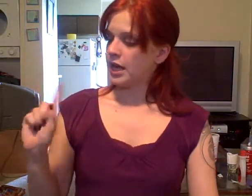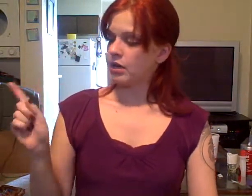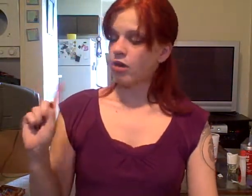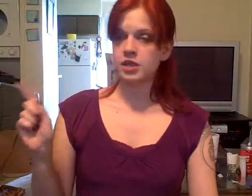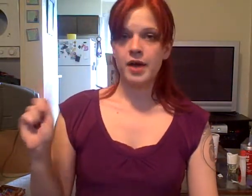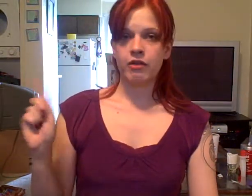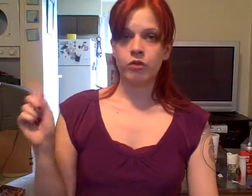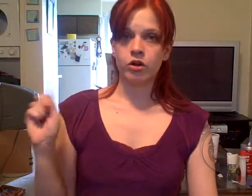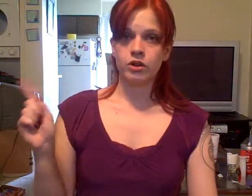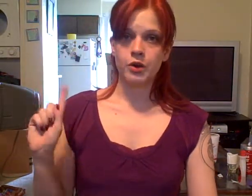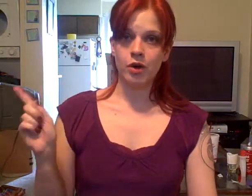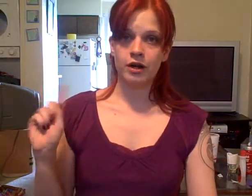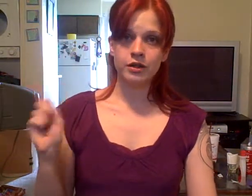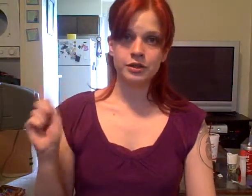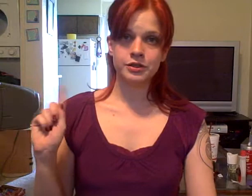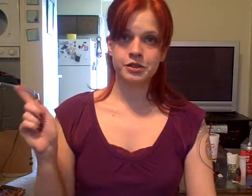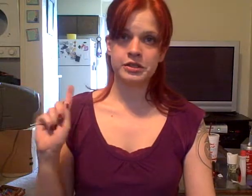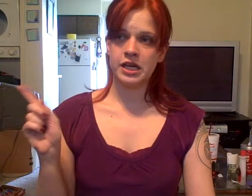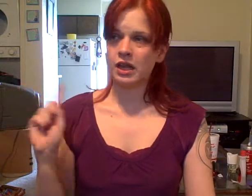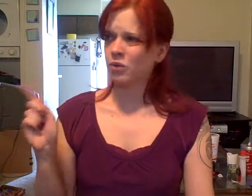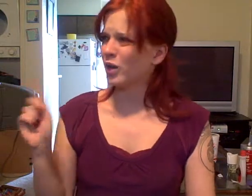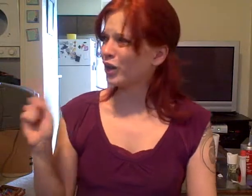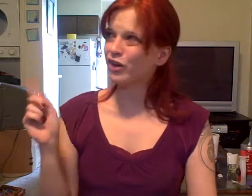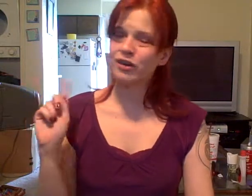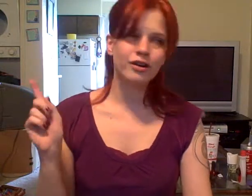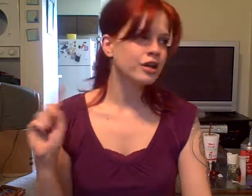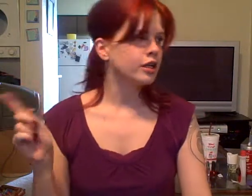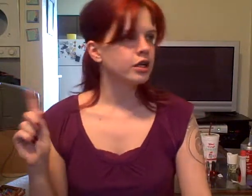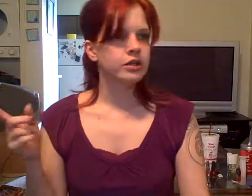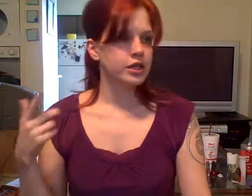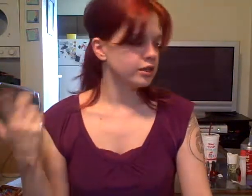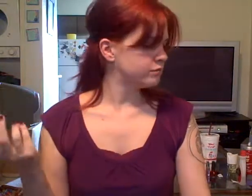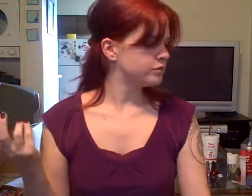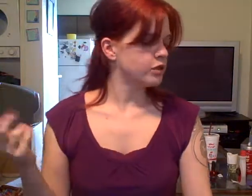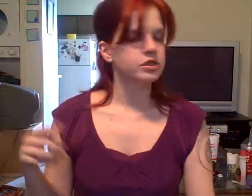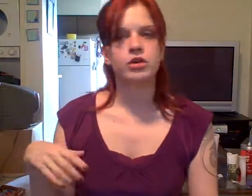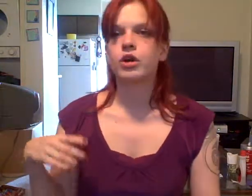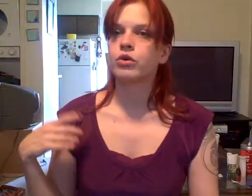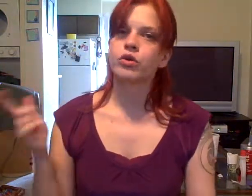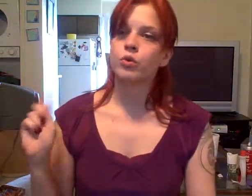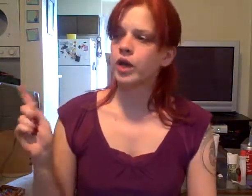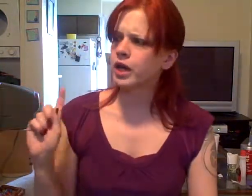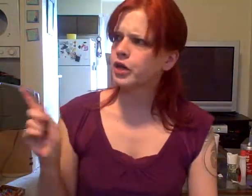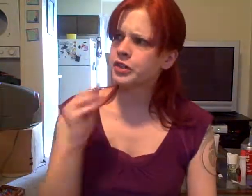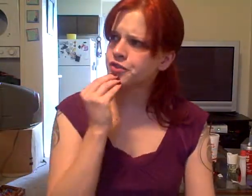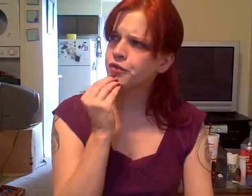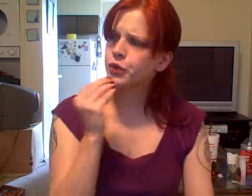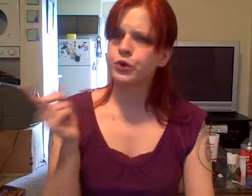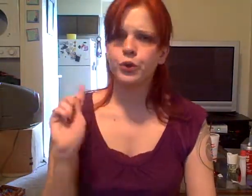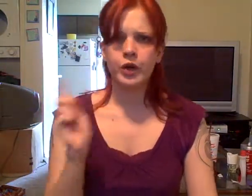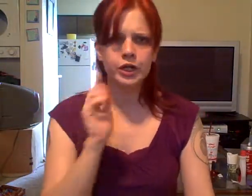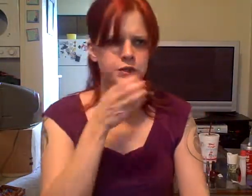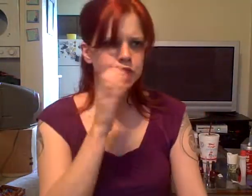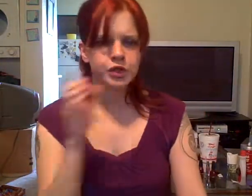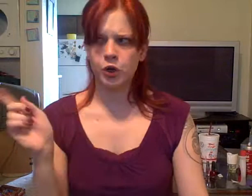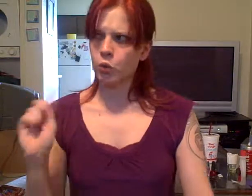it rocks back and forth. Where? So you can say like, where did so-and-so go? Or where is the food? Or where is the drink? Or where's